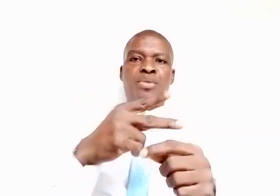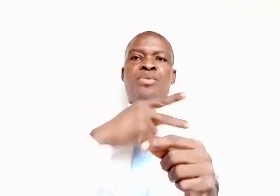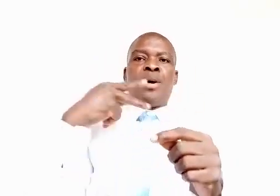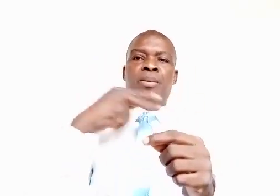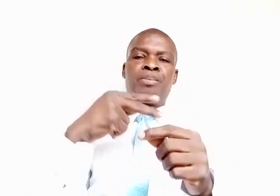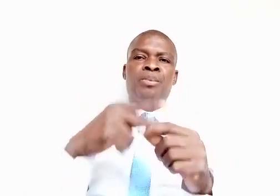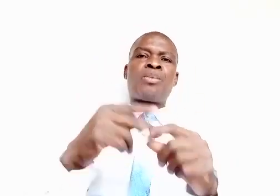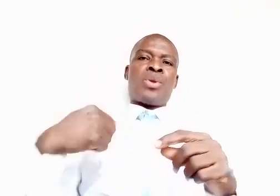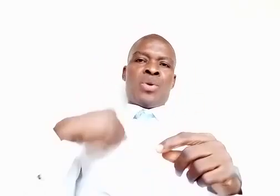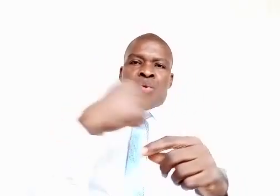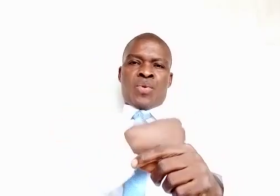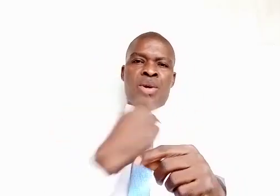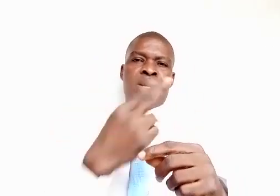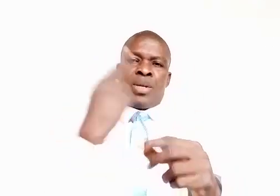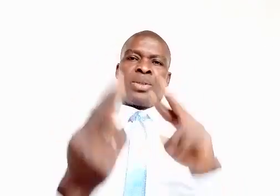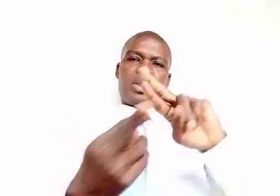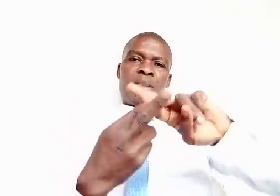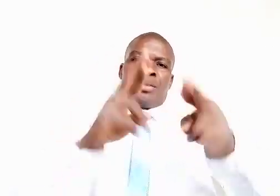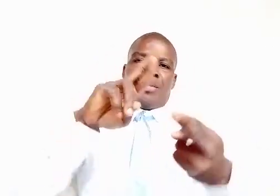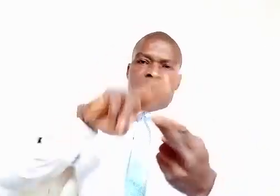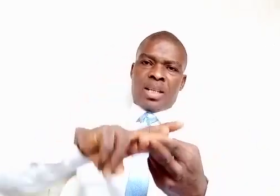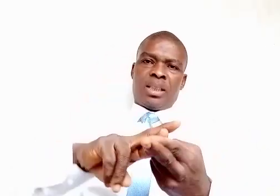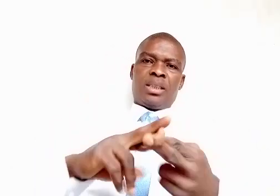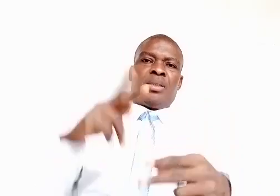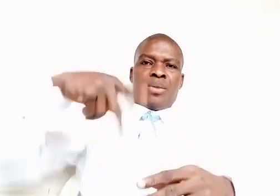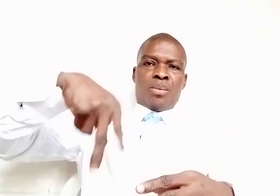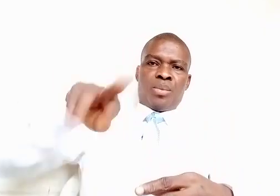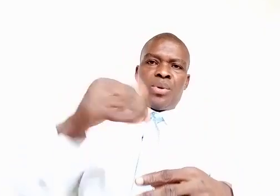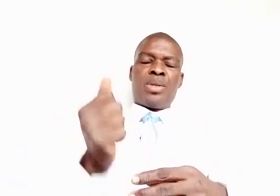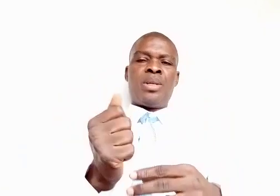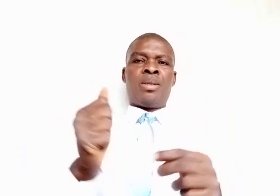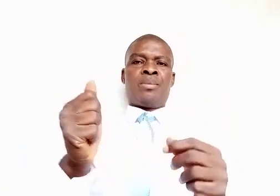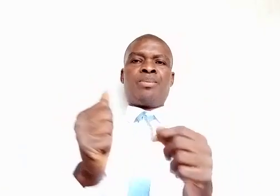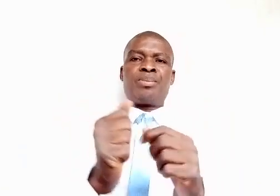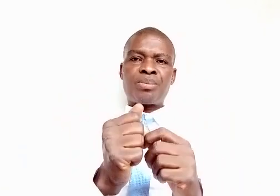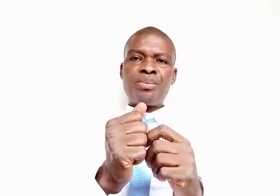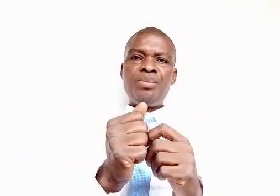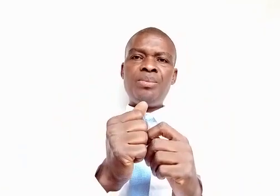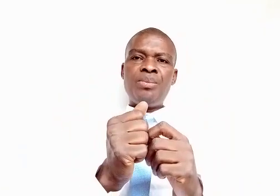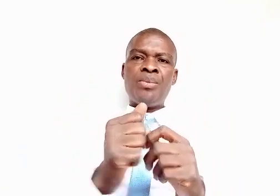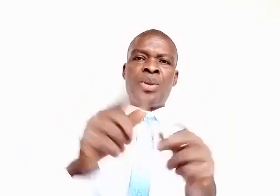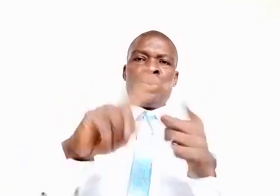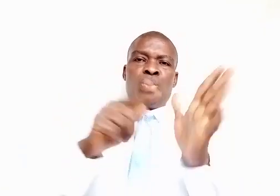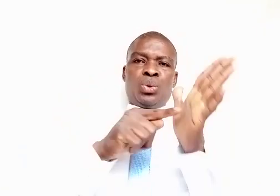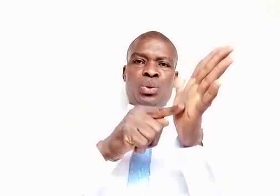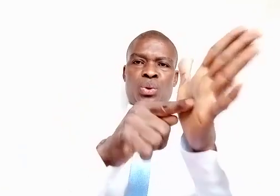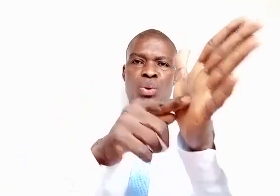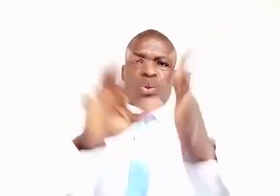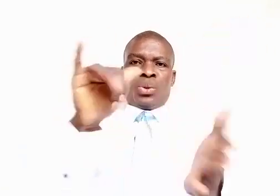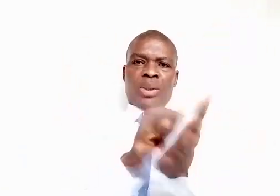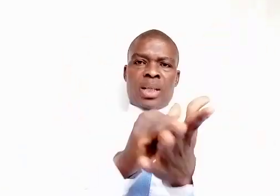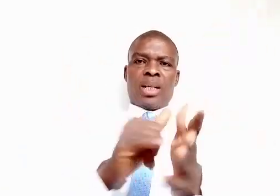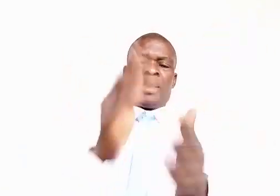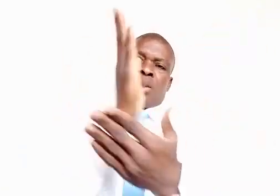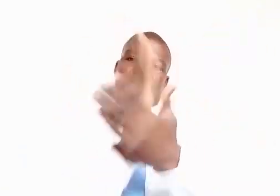We use reflexive pronouns with the preposition by to show that someone did something without